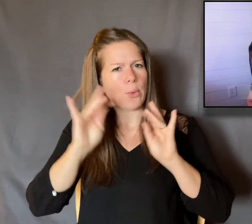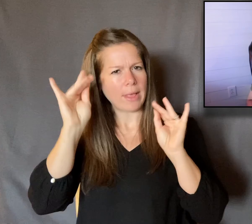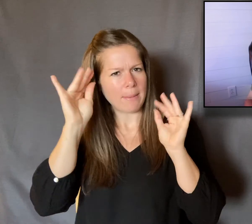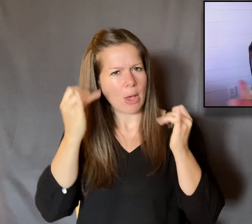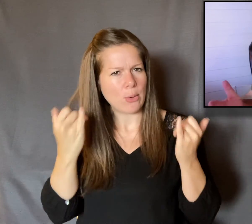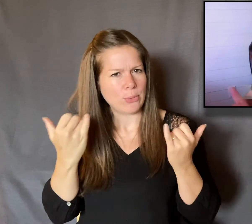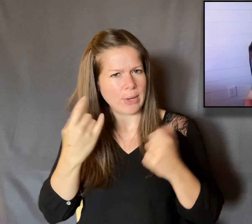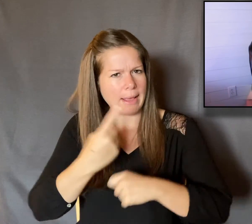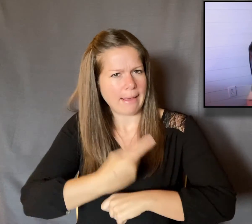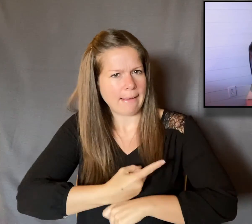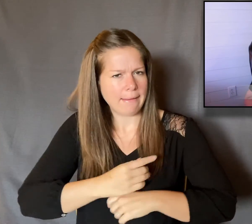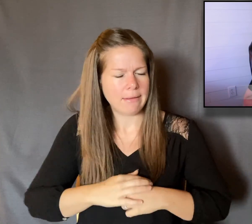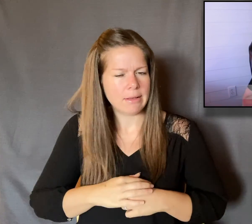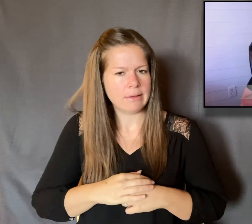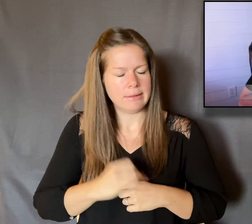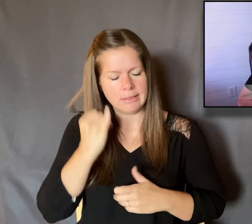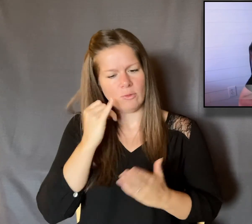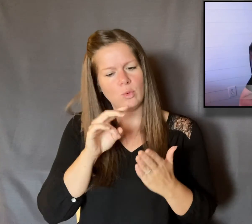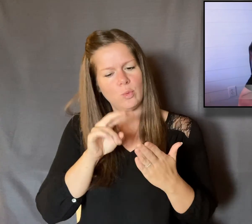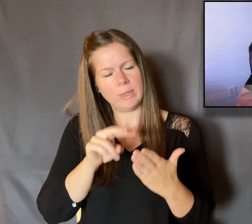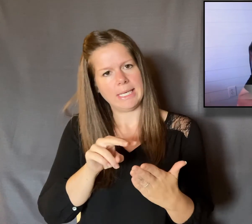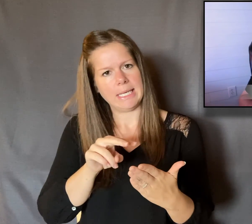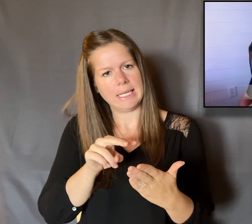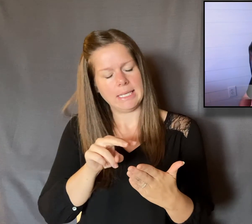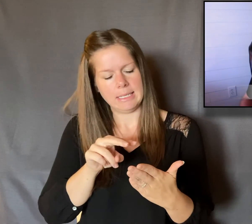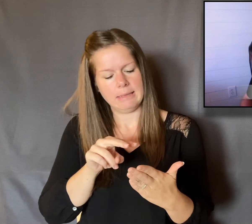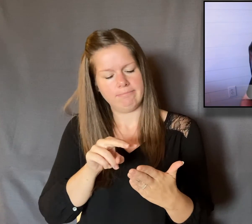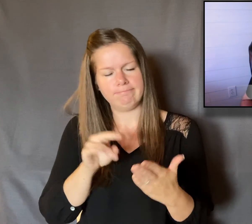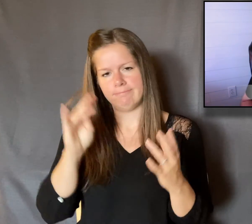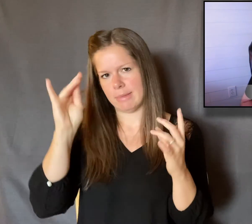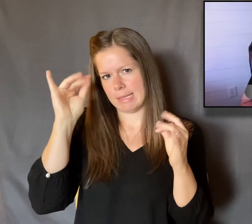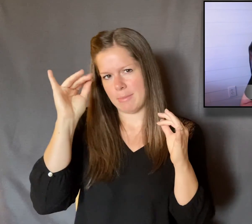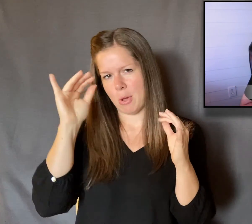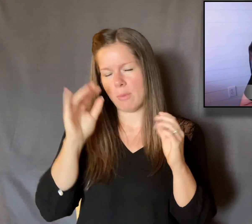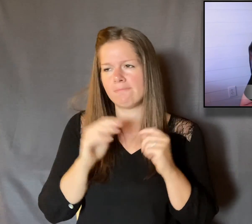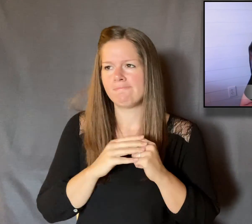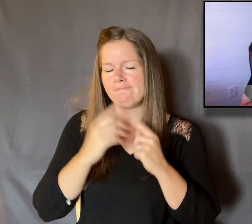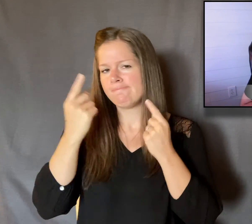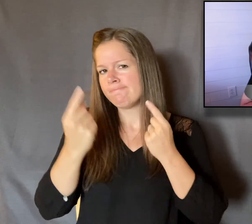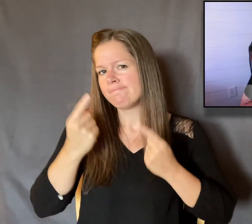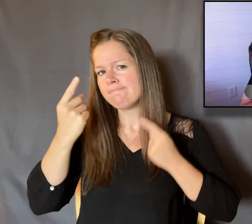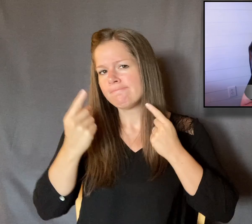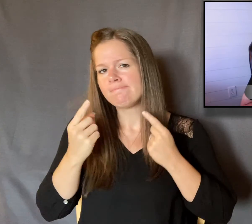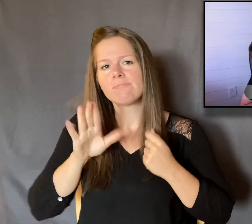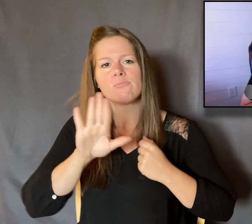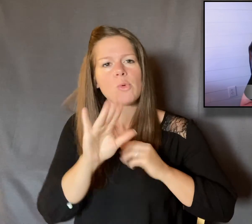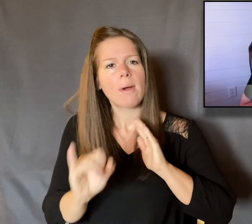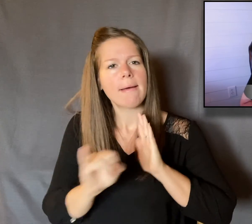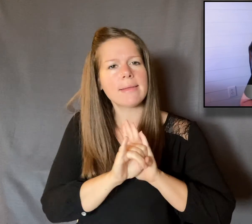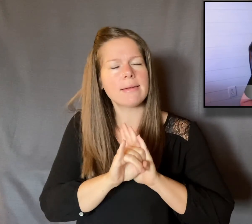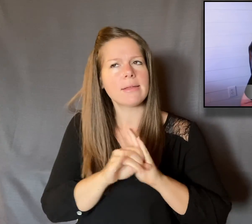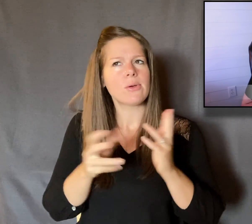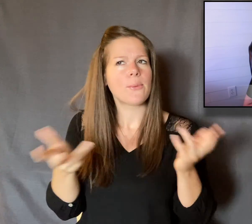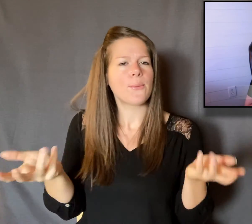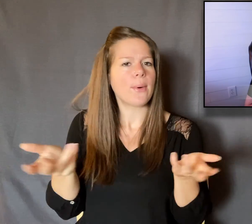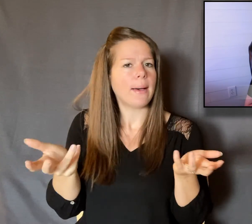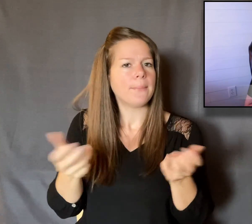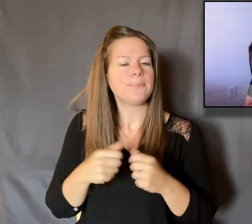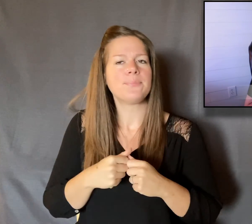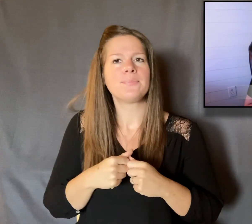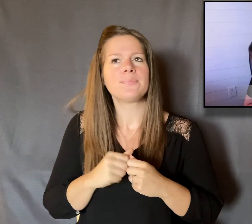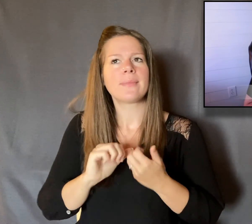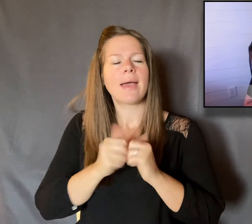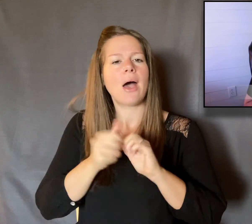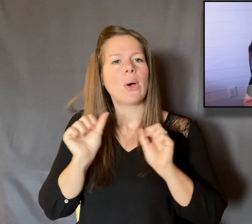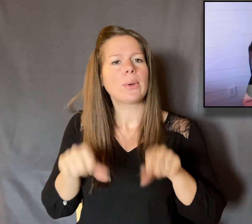or these passages, I should say, and just consider, what is my identity? And how can